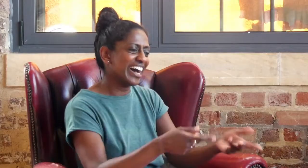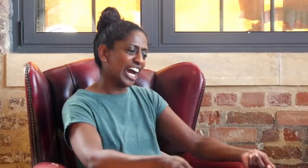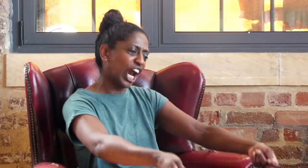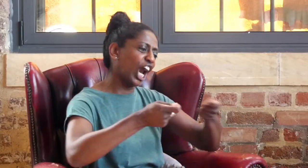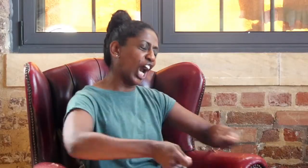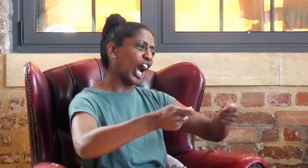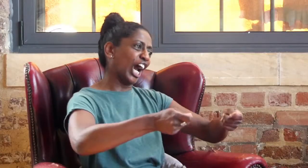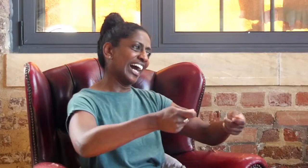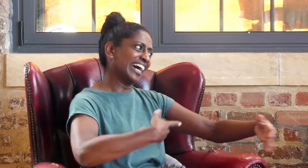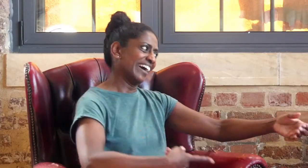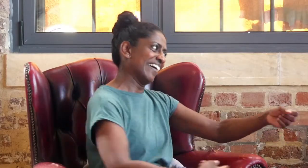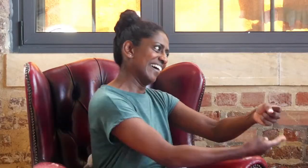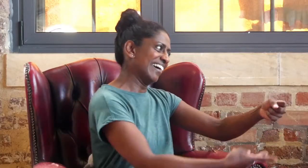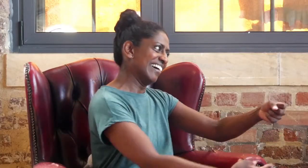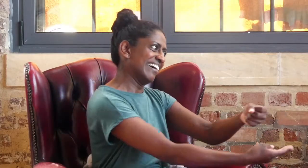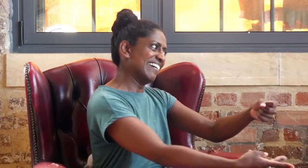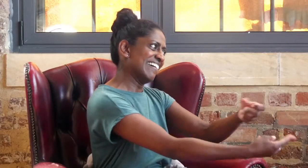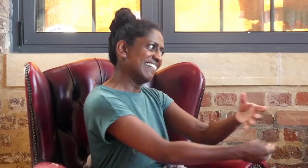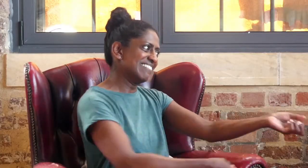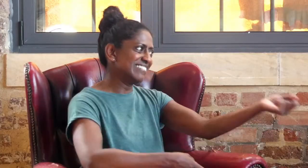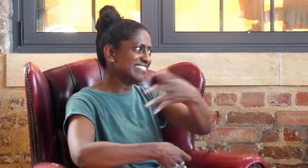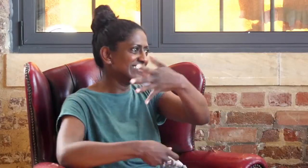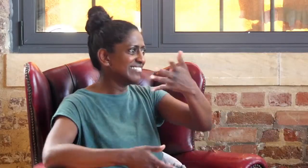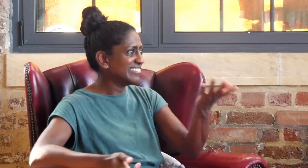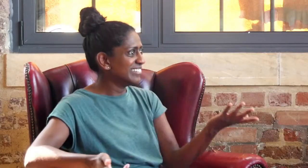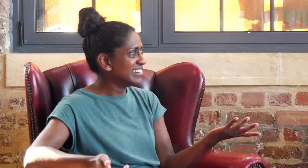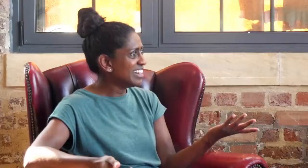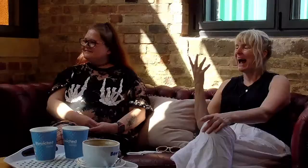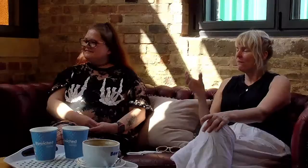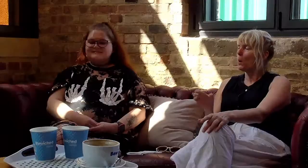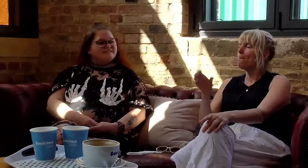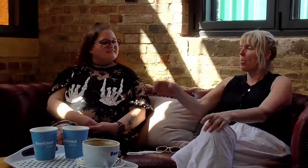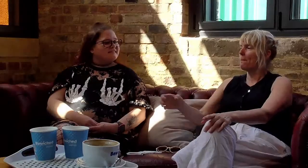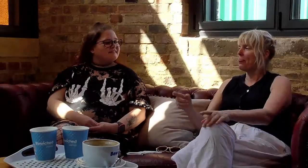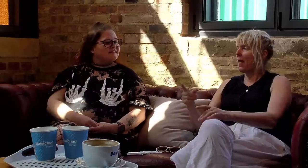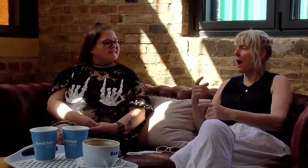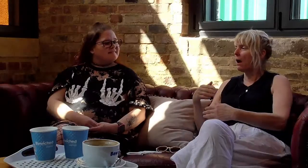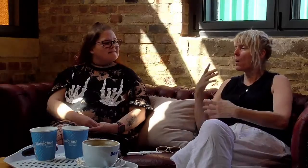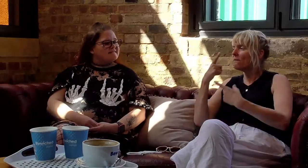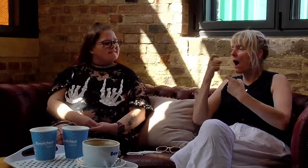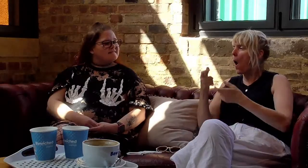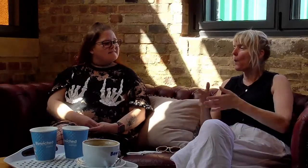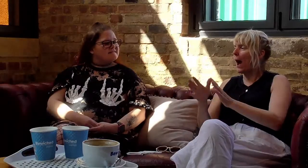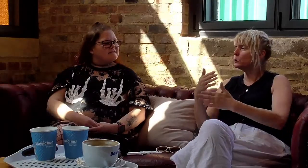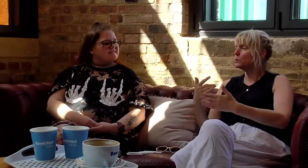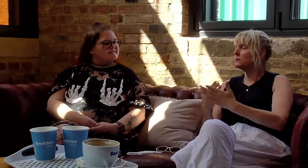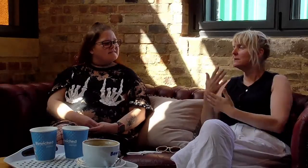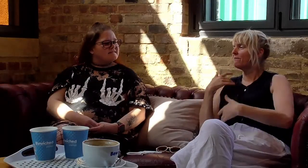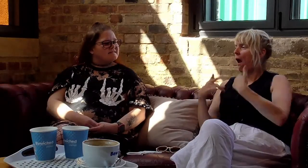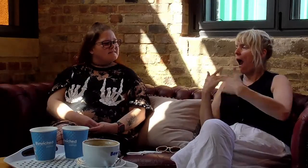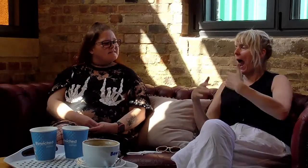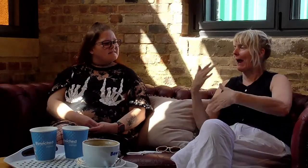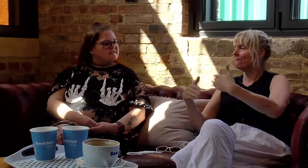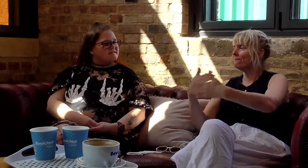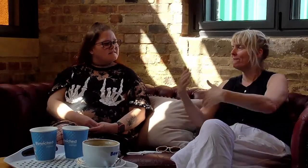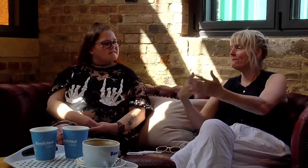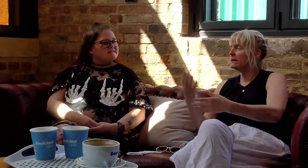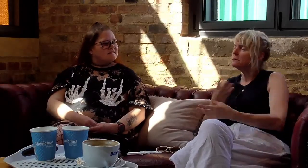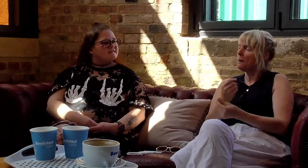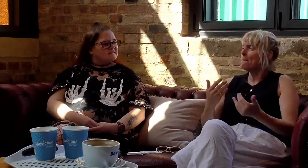it's re-thrived, and I'm like, okay, perfect, let's take some cuttings off that and keep it going for a bit longer. That's it. I think sometimes they